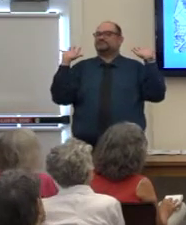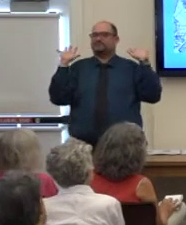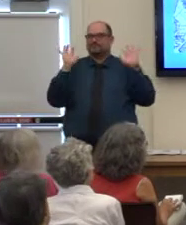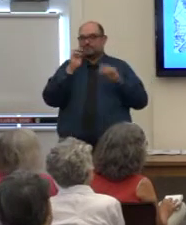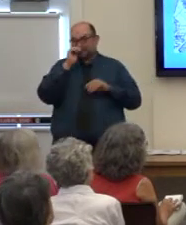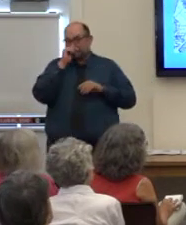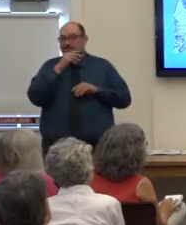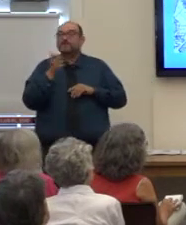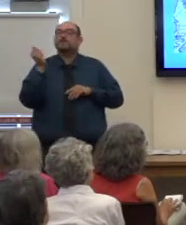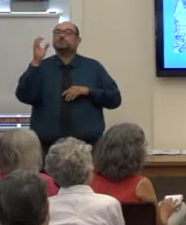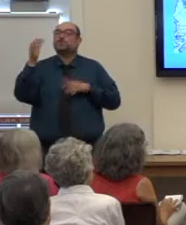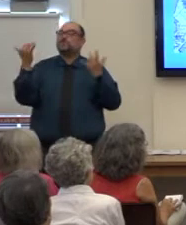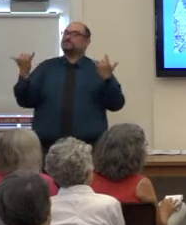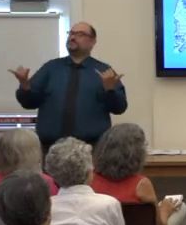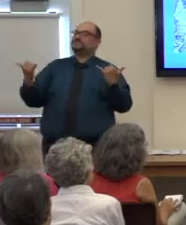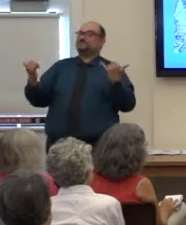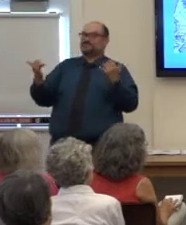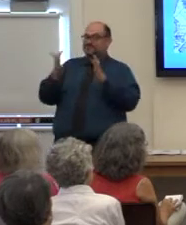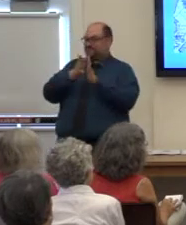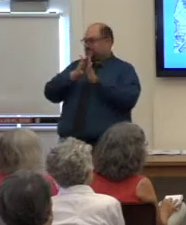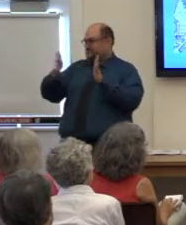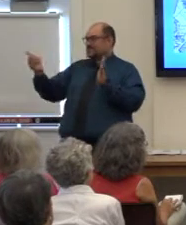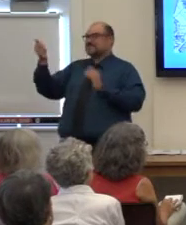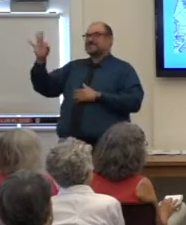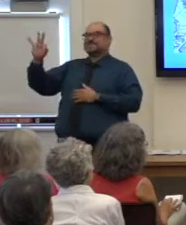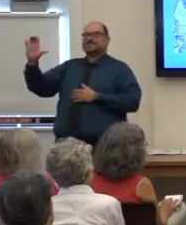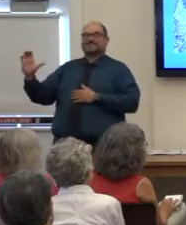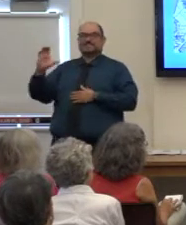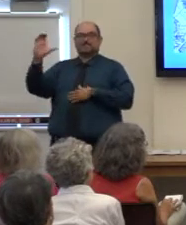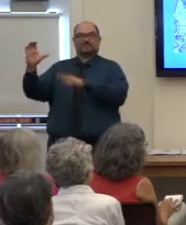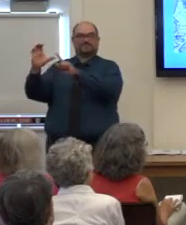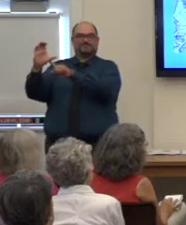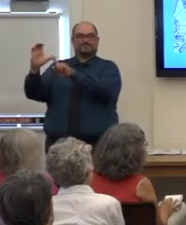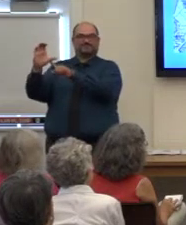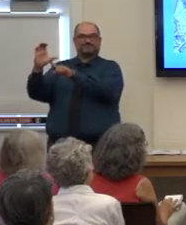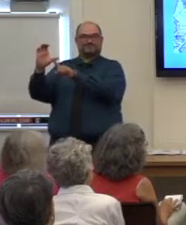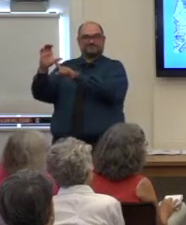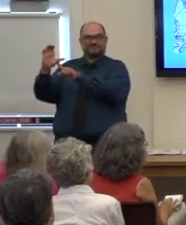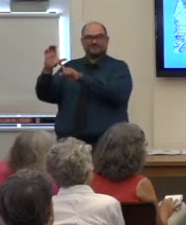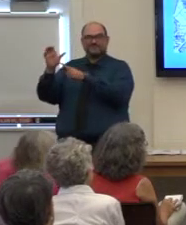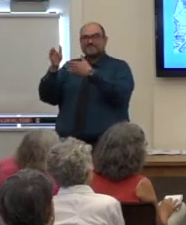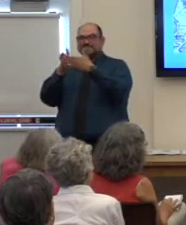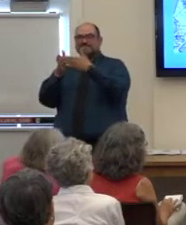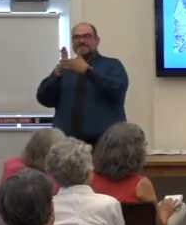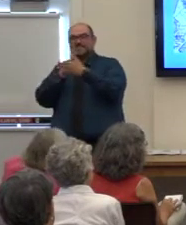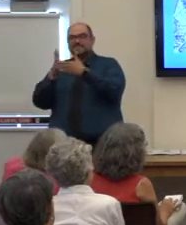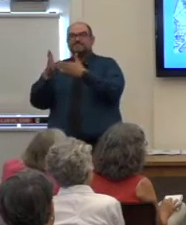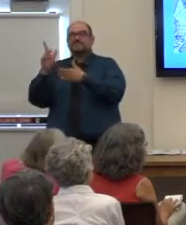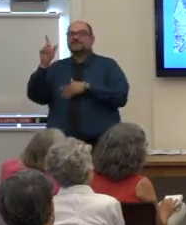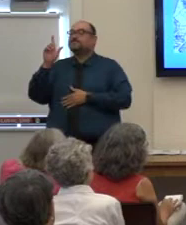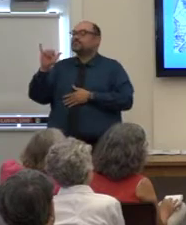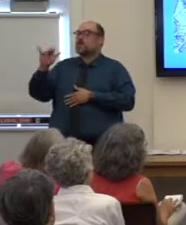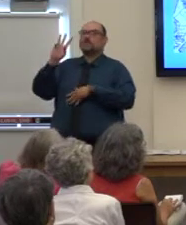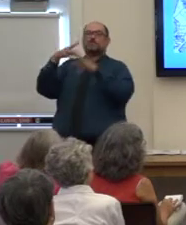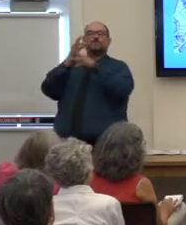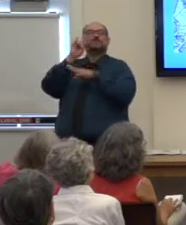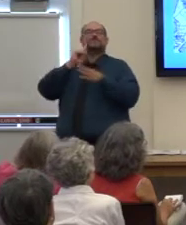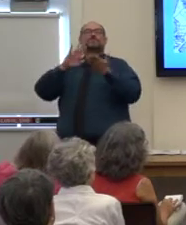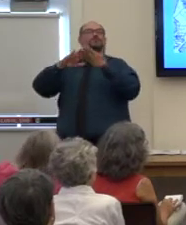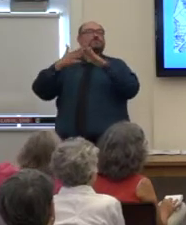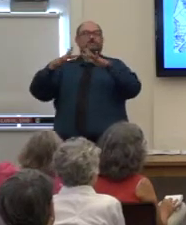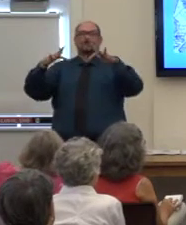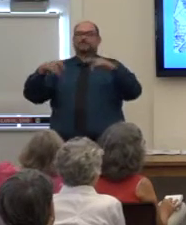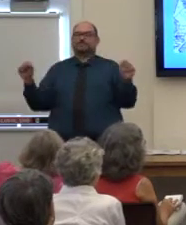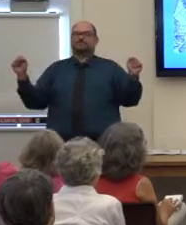19th century, passed the physical world that the deaf community of the 18th century and the early 19th century